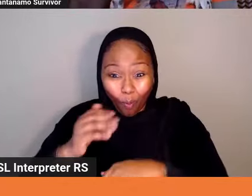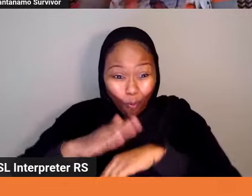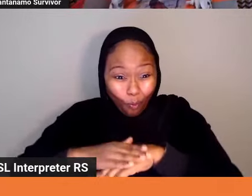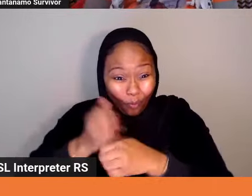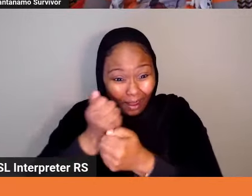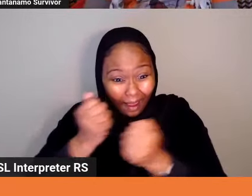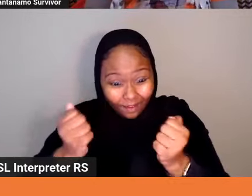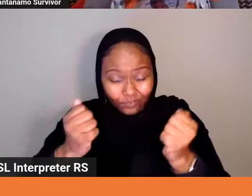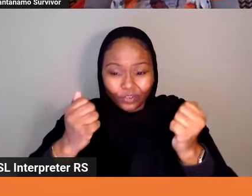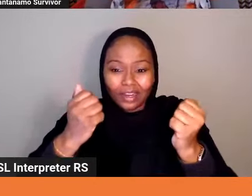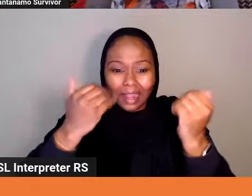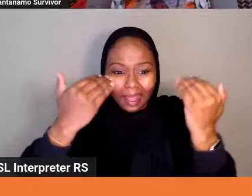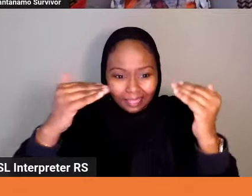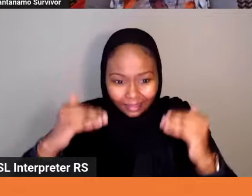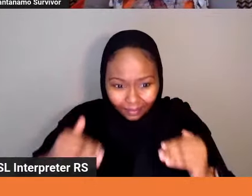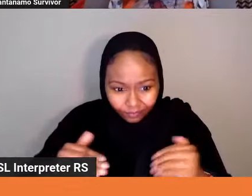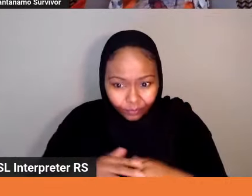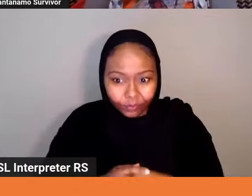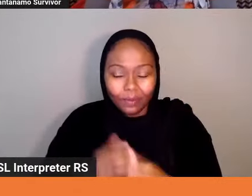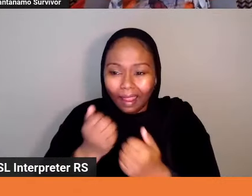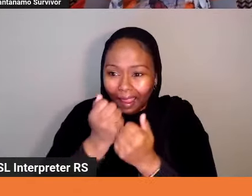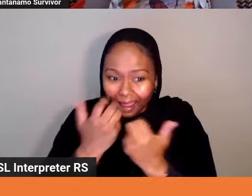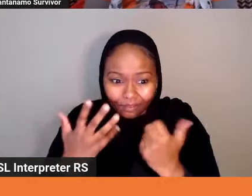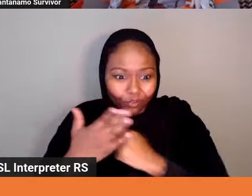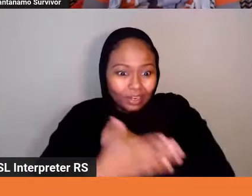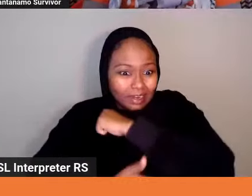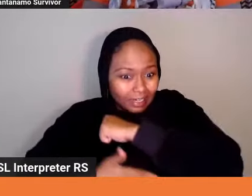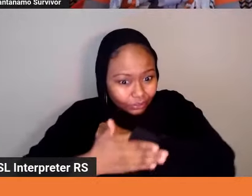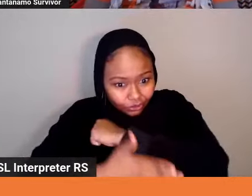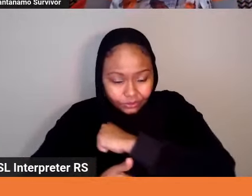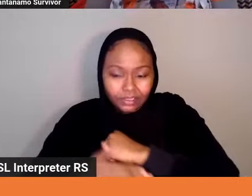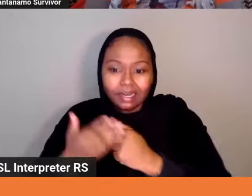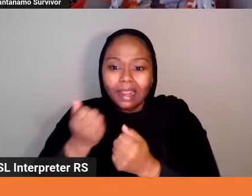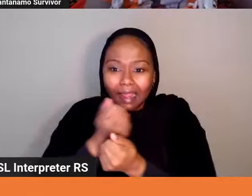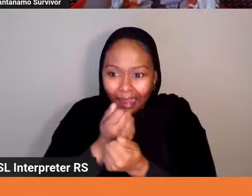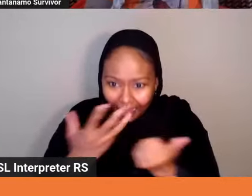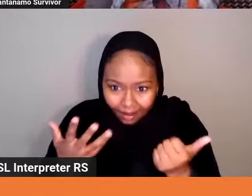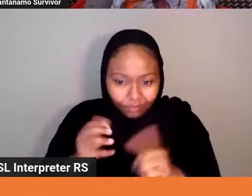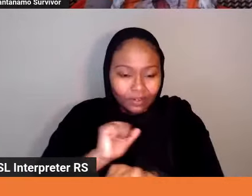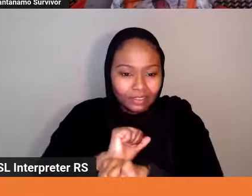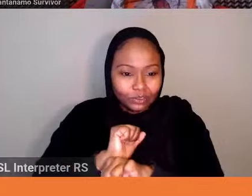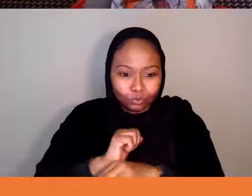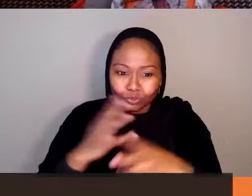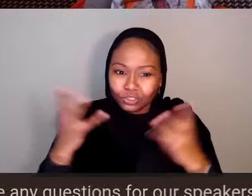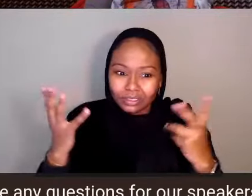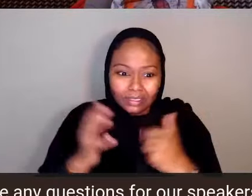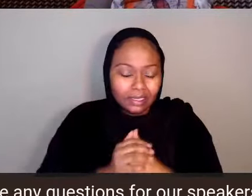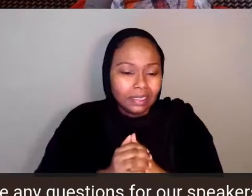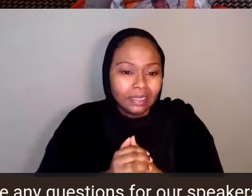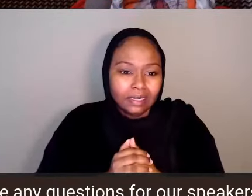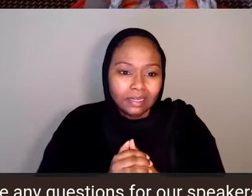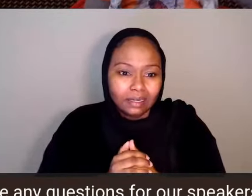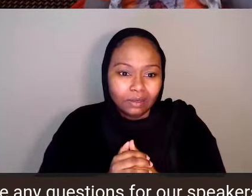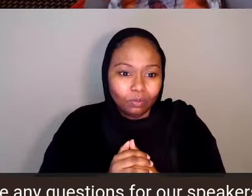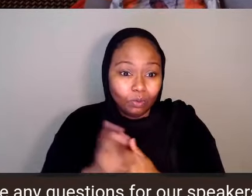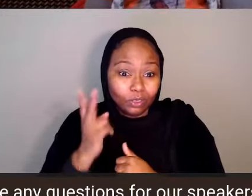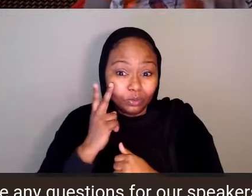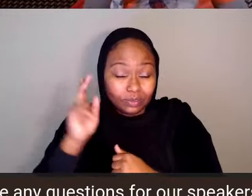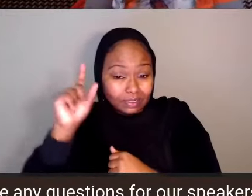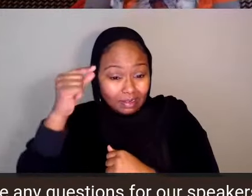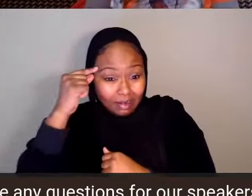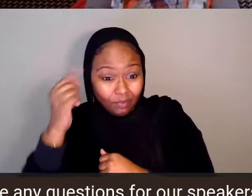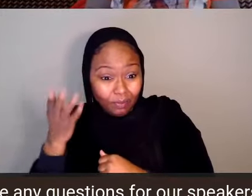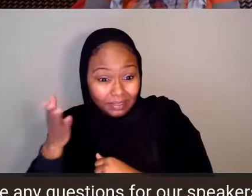in every institution. So when you talk about the rule of law, the lawyers and so on, actually those governments, like in the state Israel and so